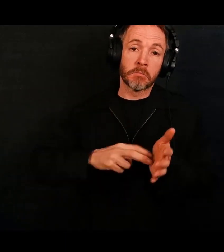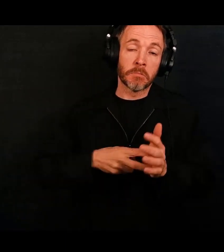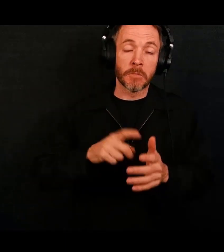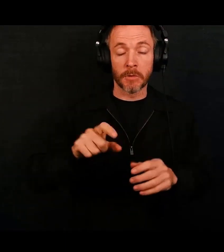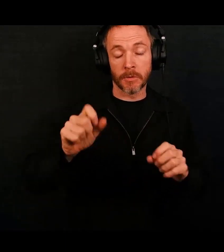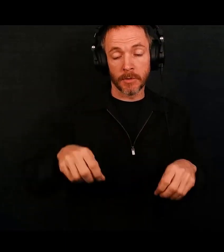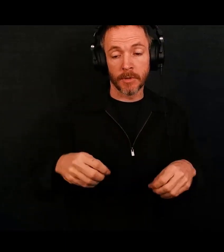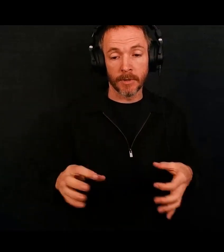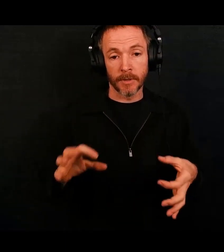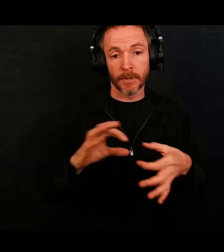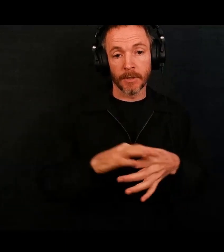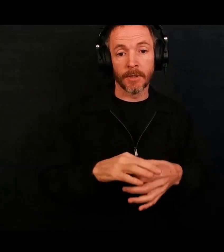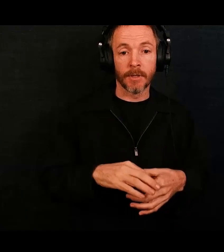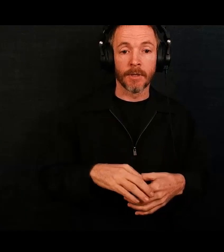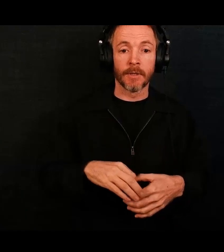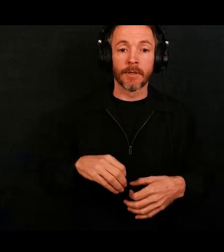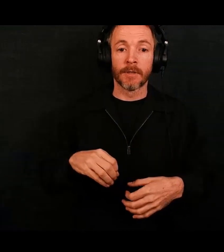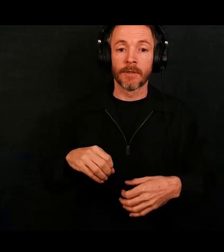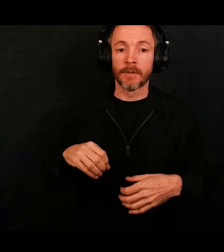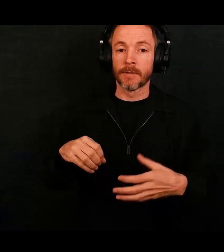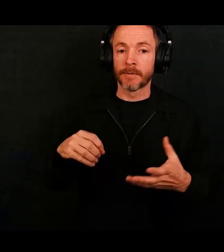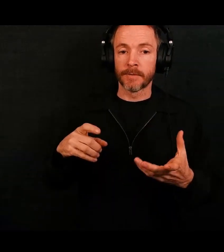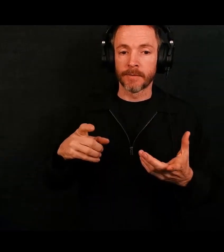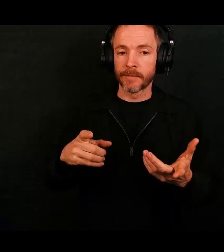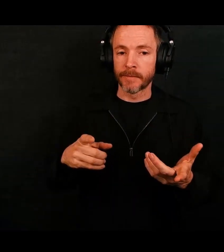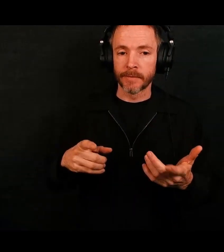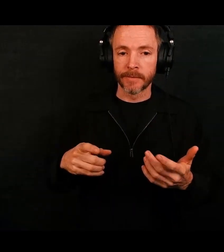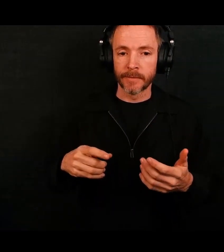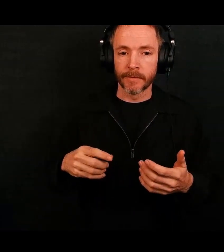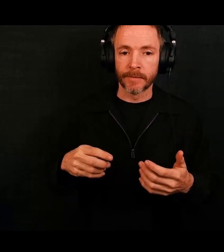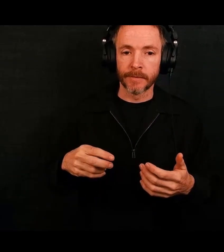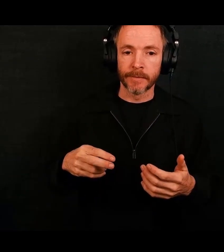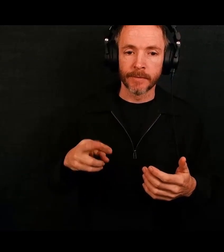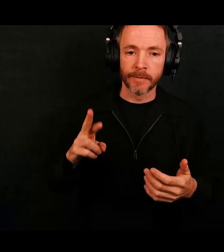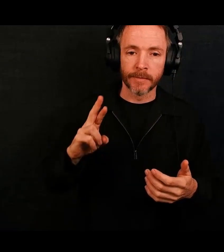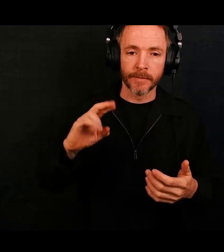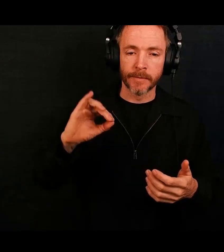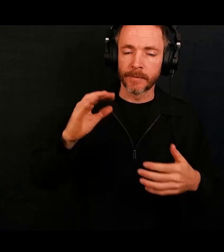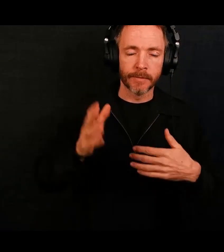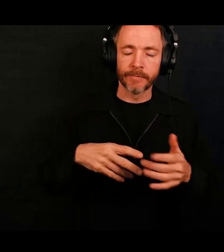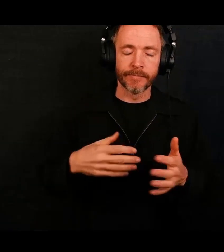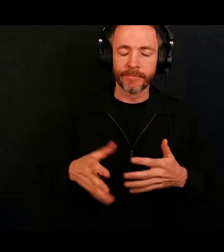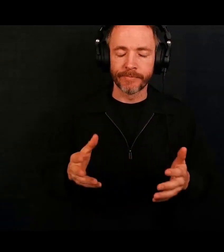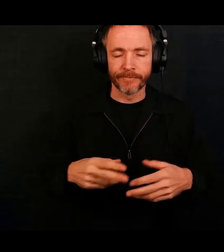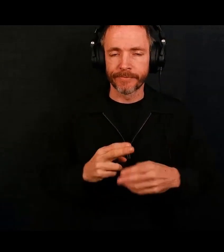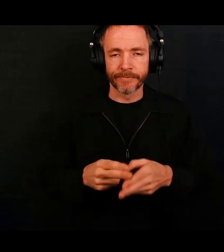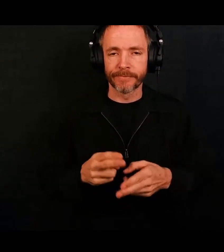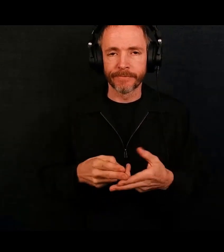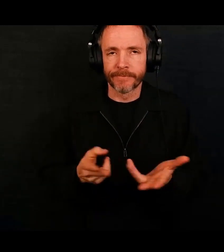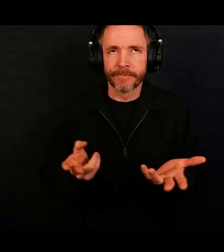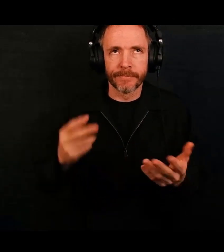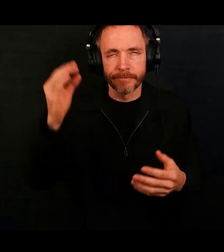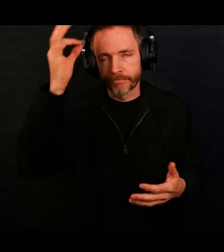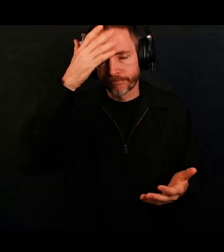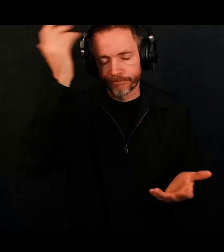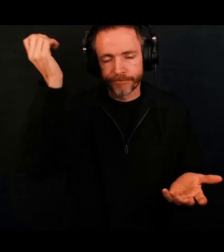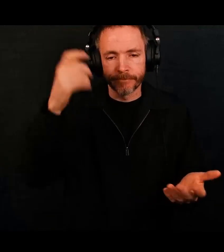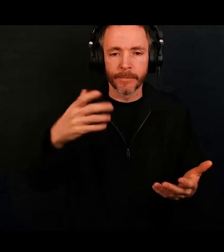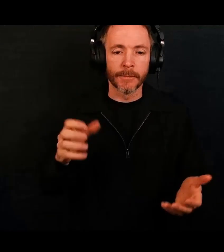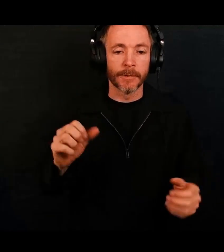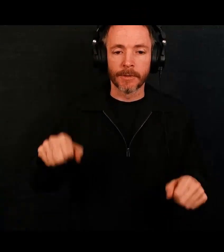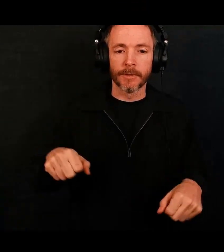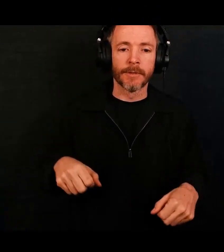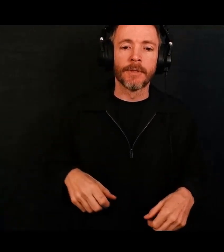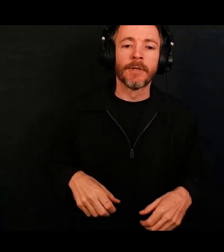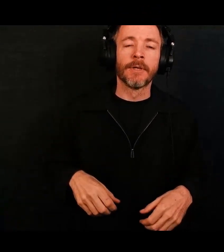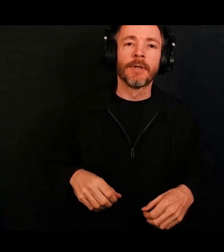riv nuts? No, threaded inserts, whatever you call them, and a threaded rod, and you could even put a thick freaking hose